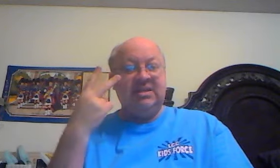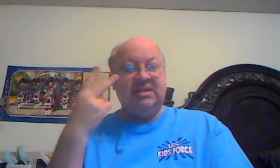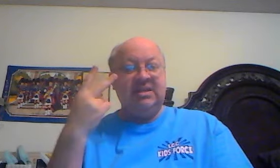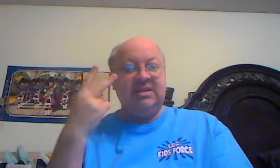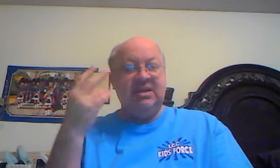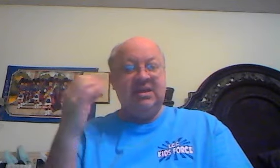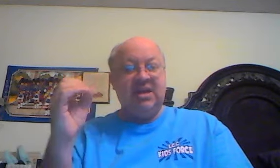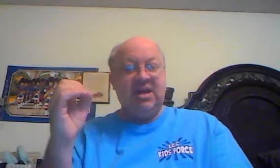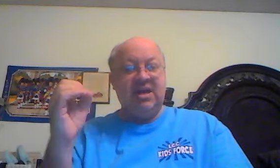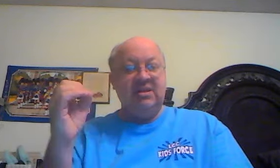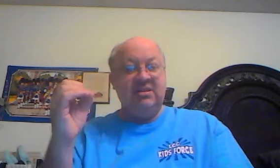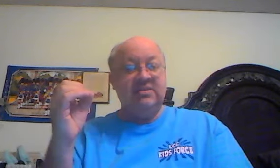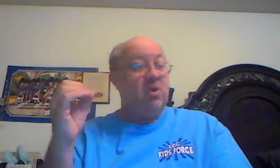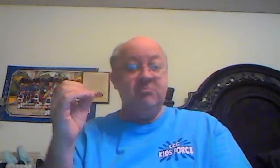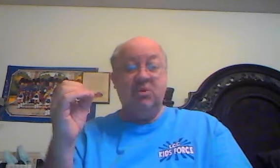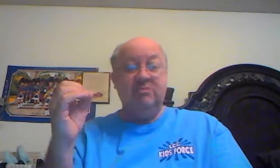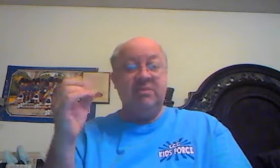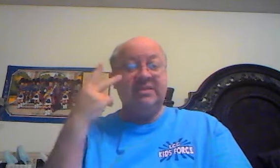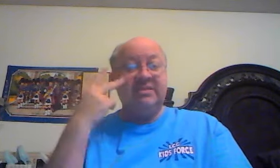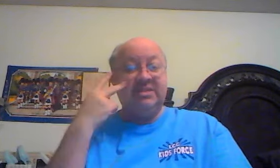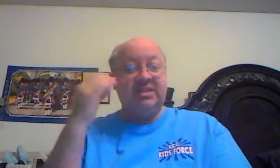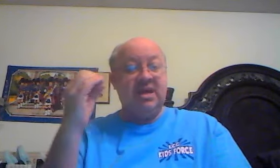See none, just one movement. See none,